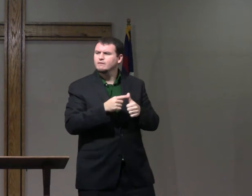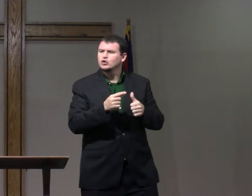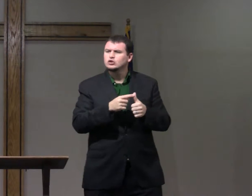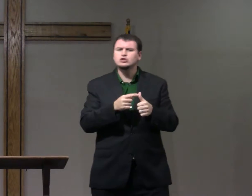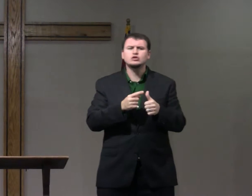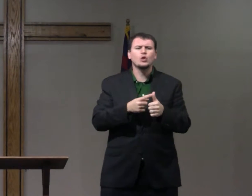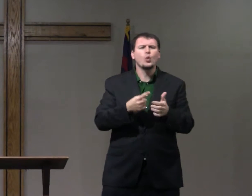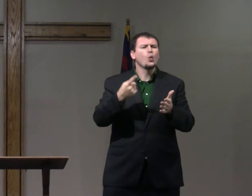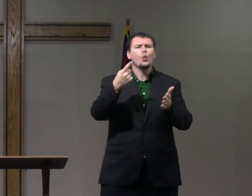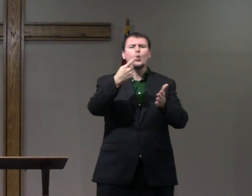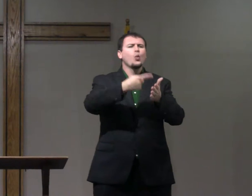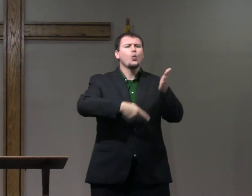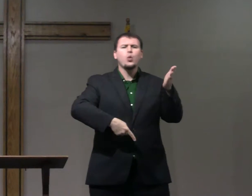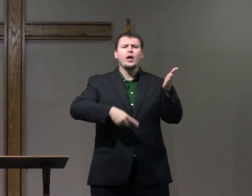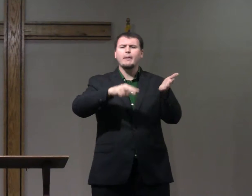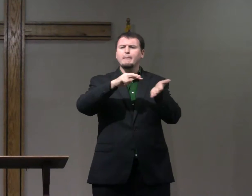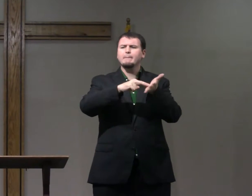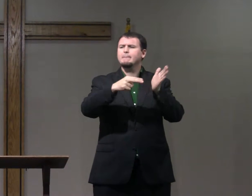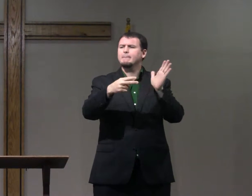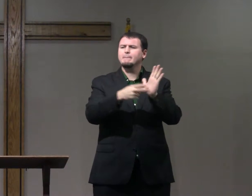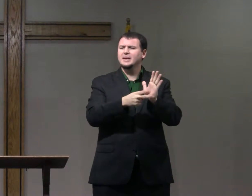First, let's look at what